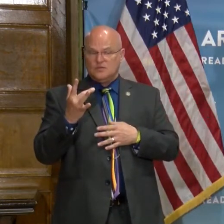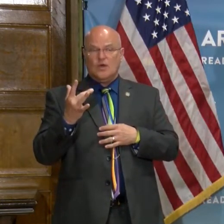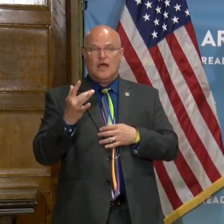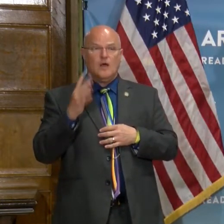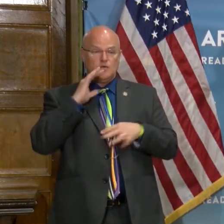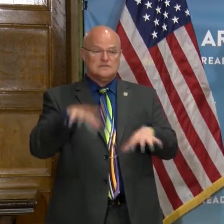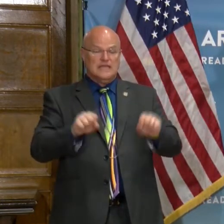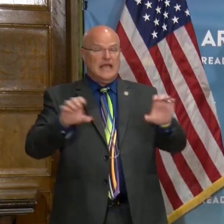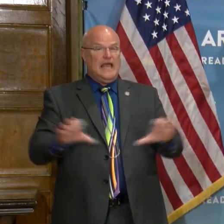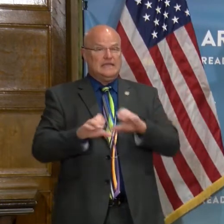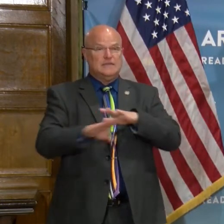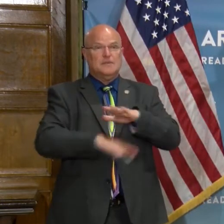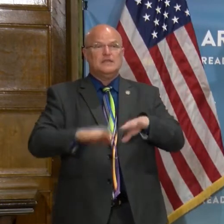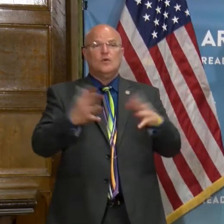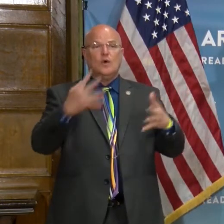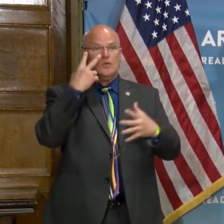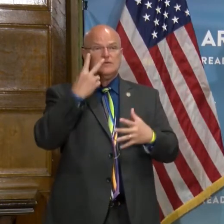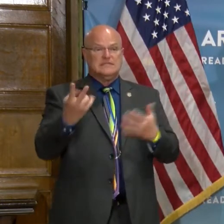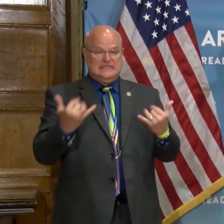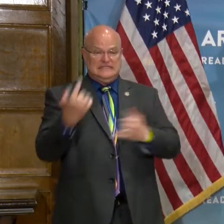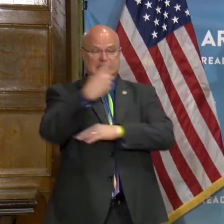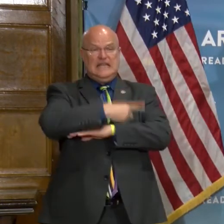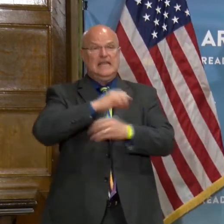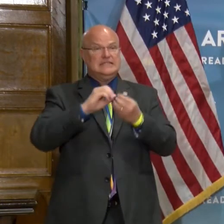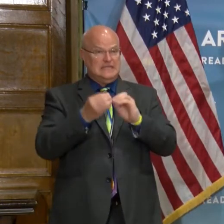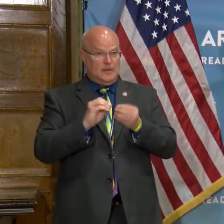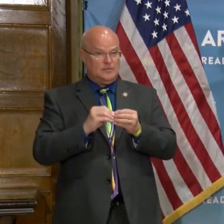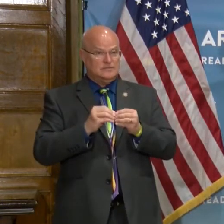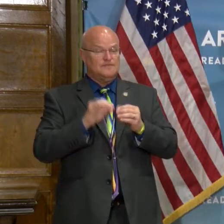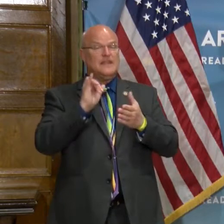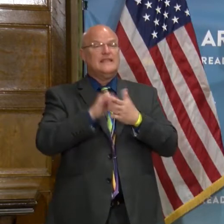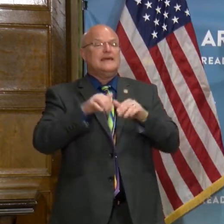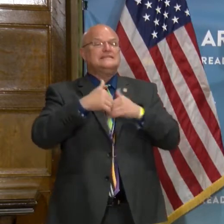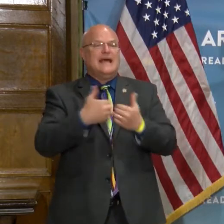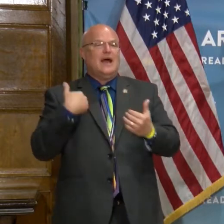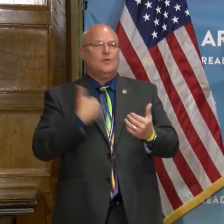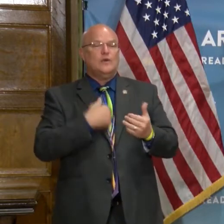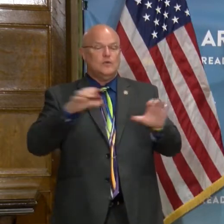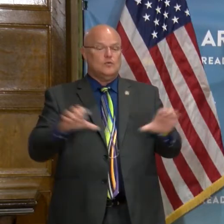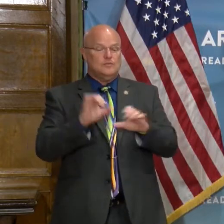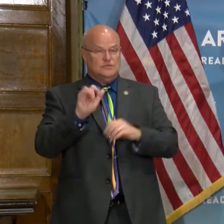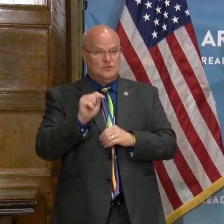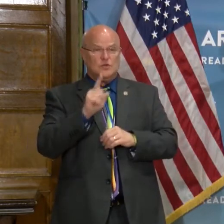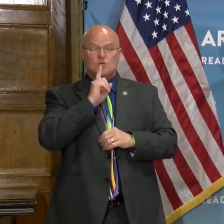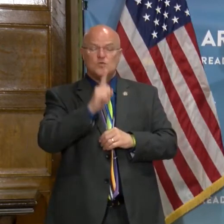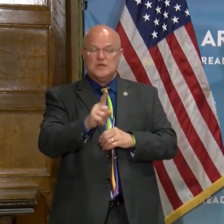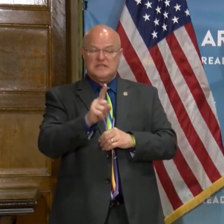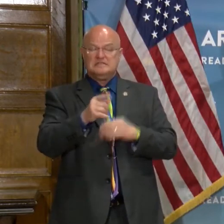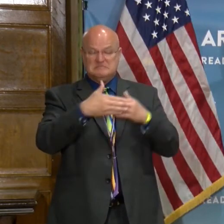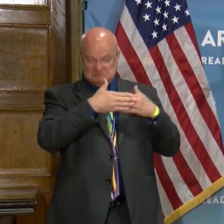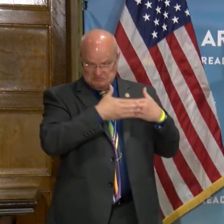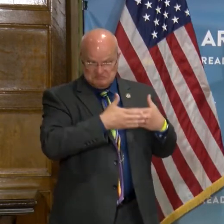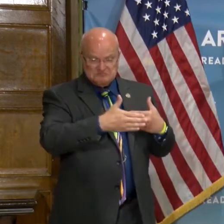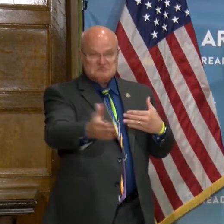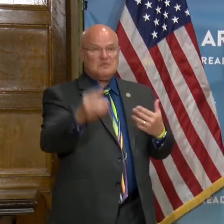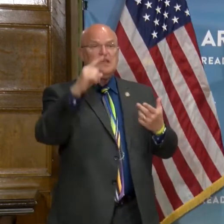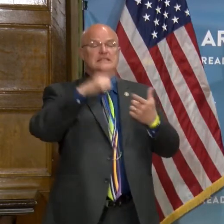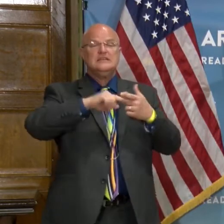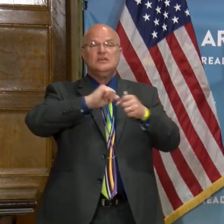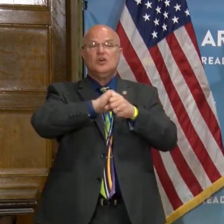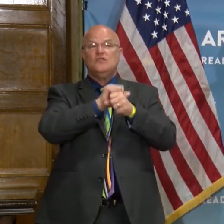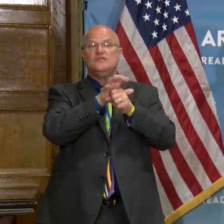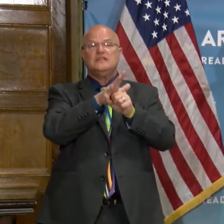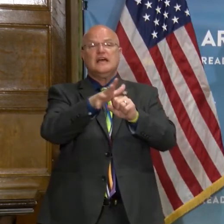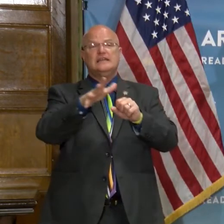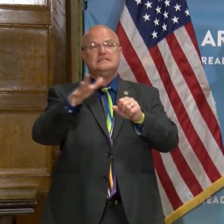going to take action based on what we're seeing in today's numbers, and that's how we will be doing it really pretty much going forward until COVID-19